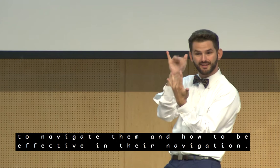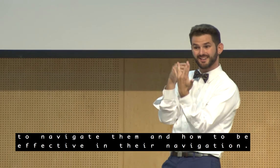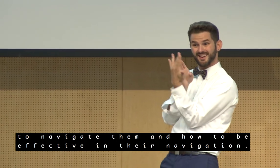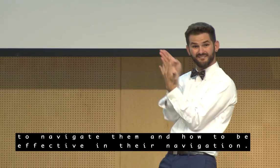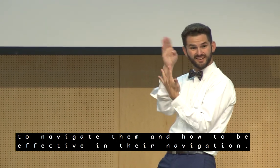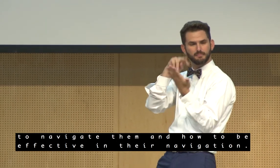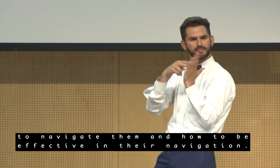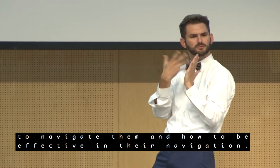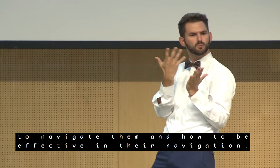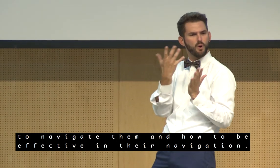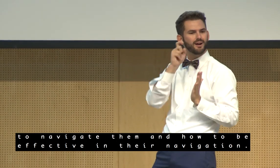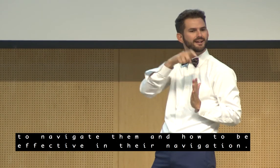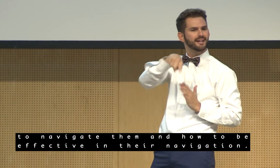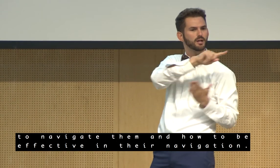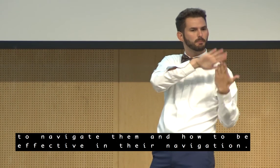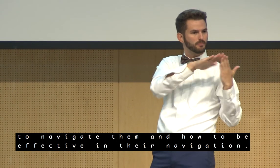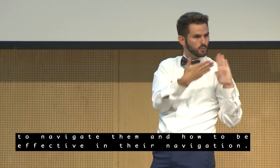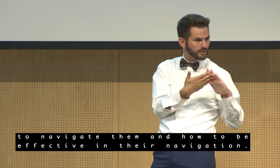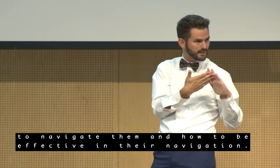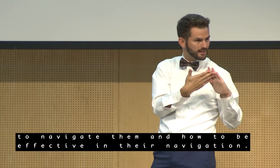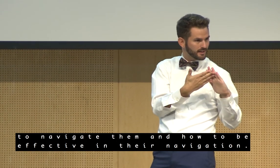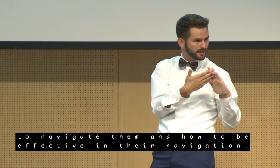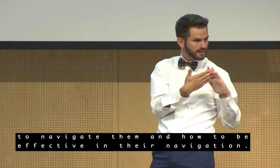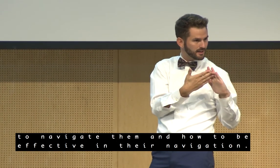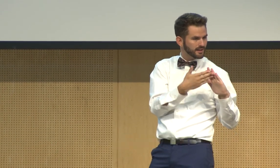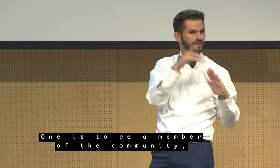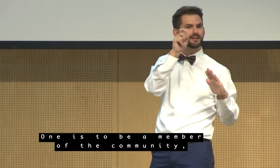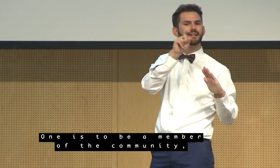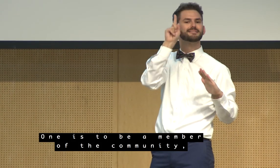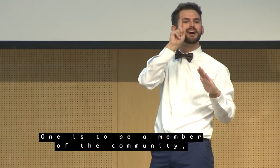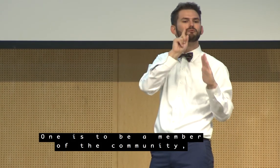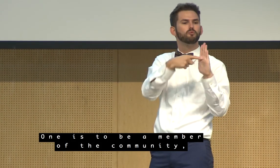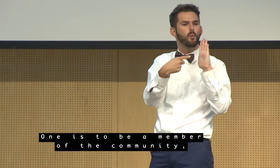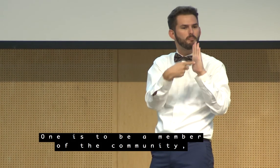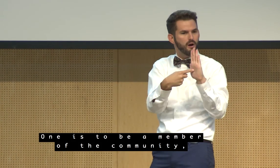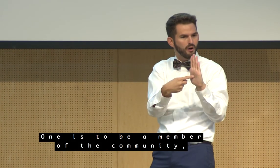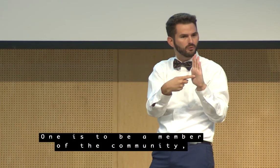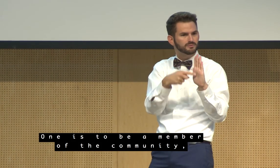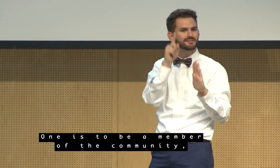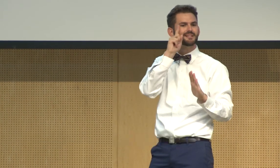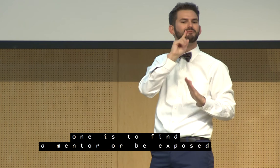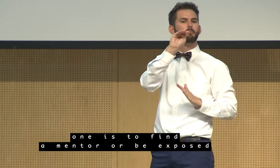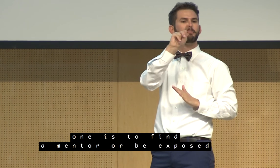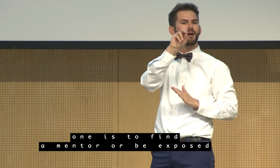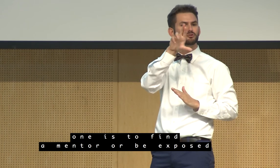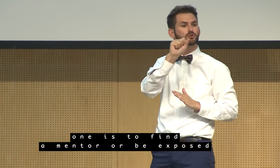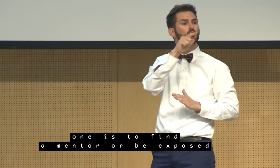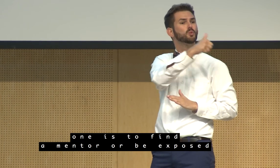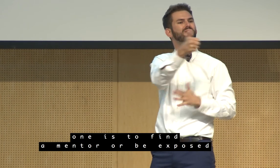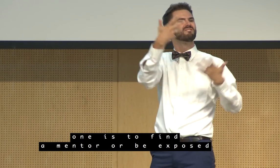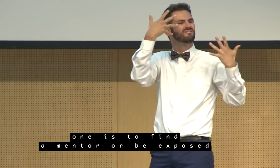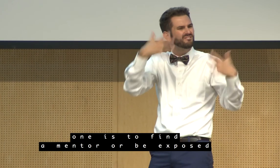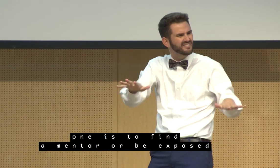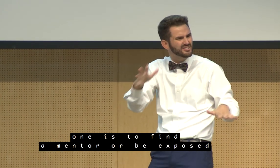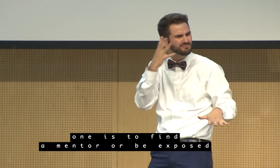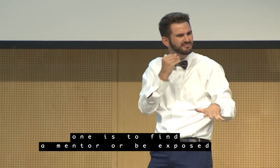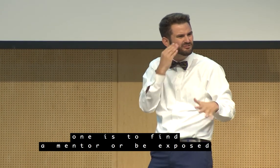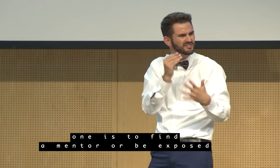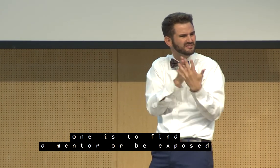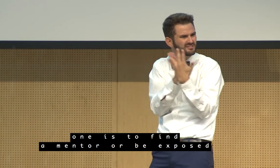them and how to be effective in their navigation. One is to be a member of the community. One is to find a mentor or be